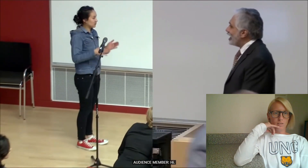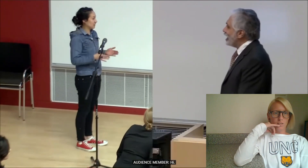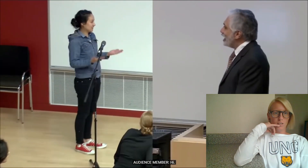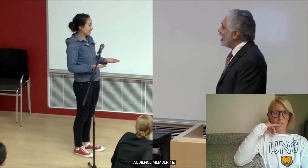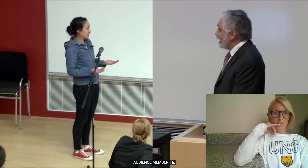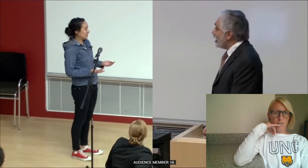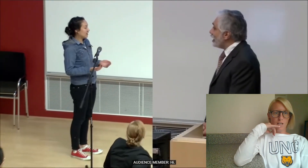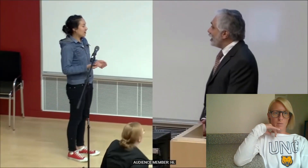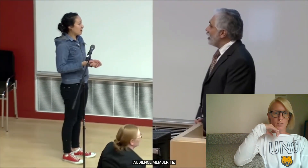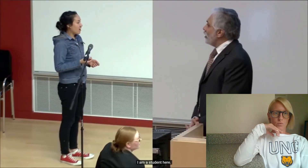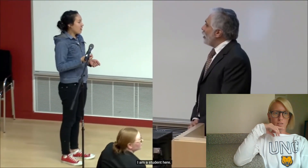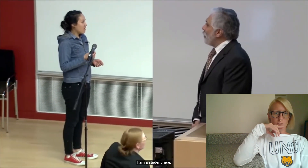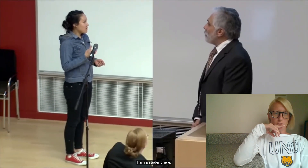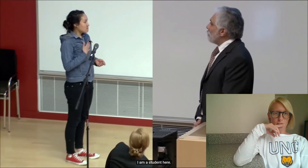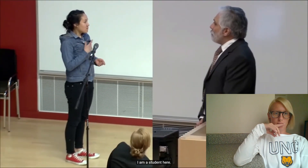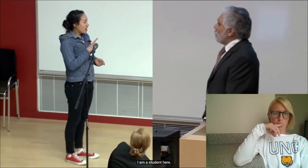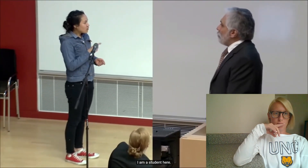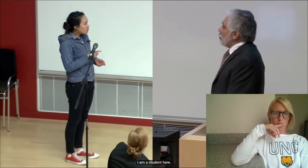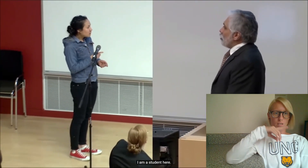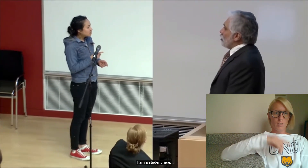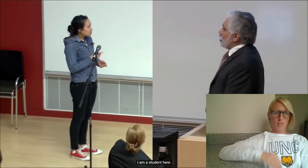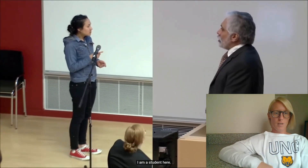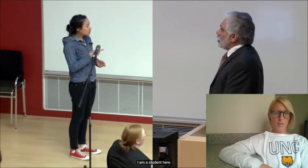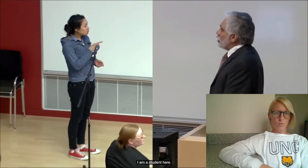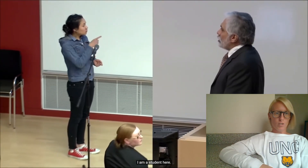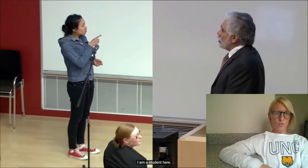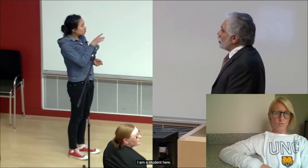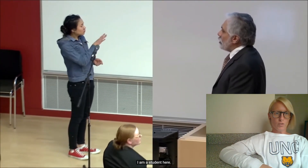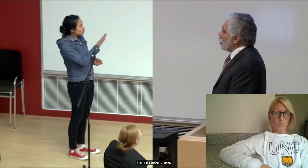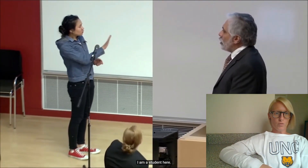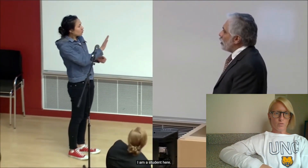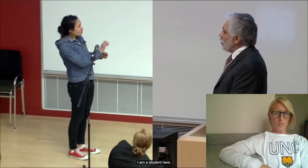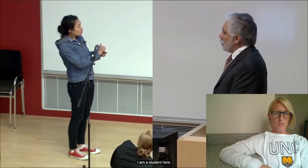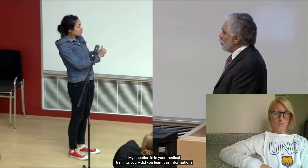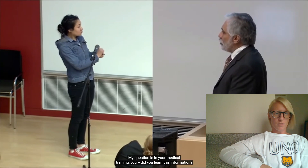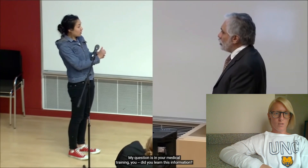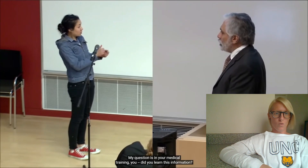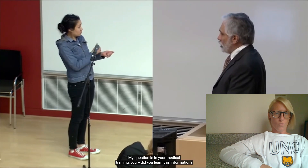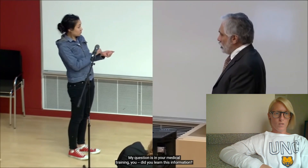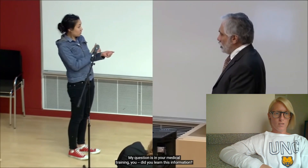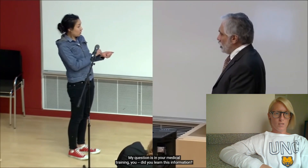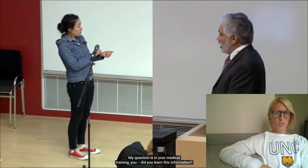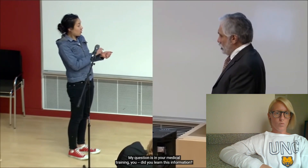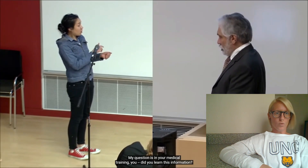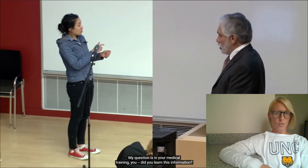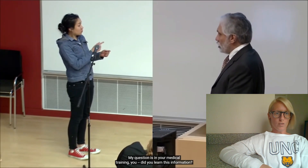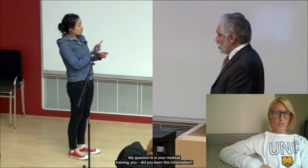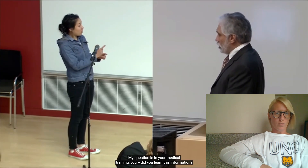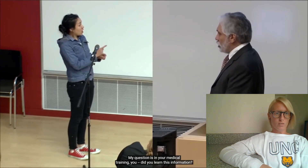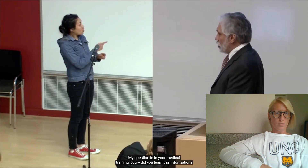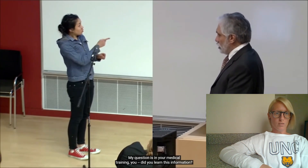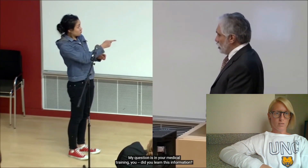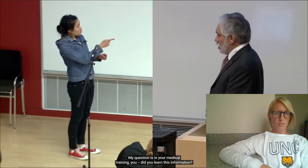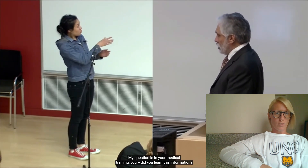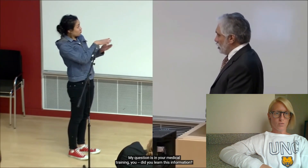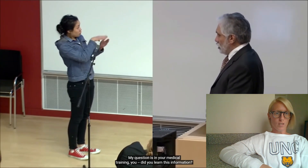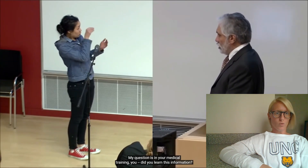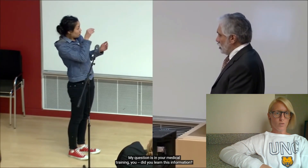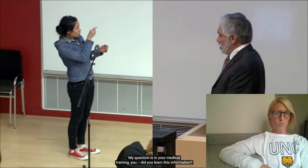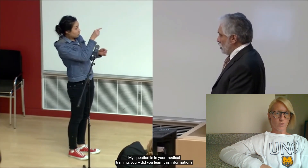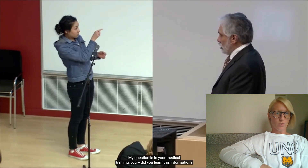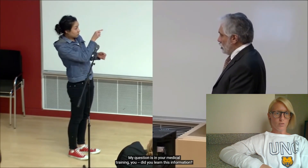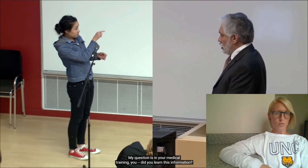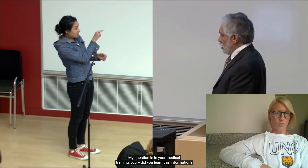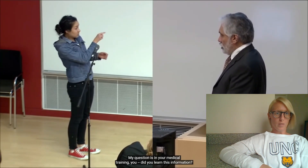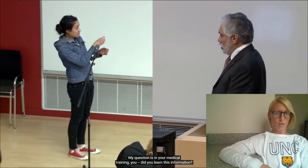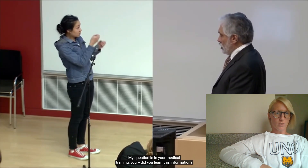Hello. Hi, I'm a student here. My question for you is, My question is, in your medical training, in your